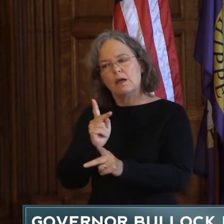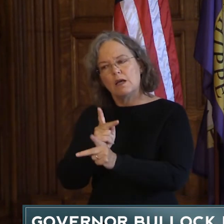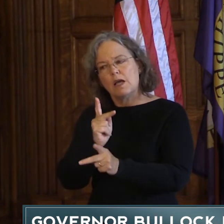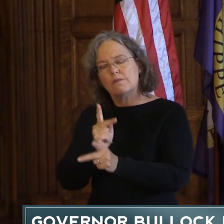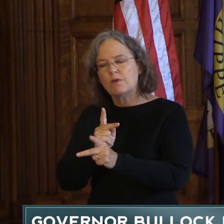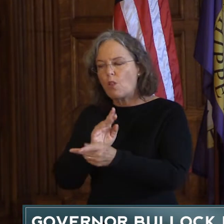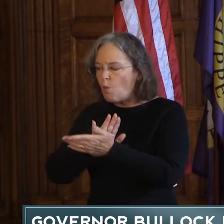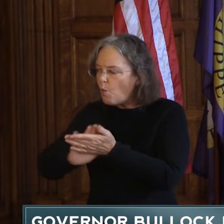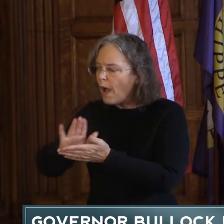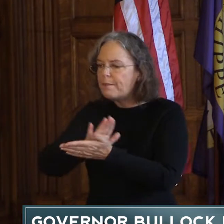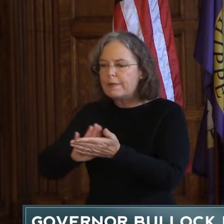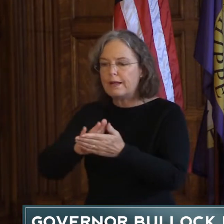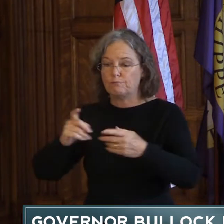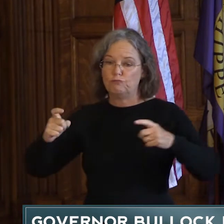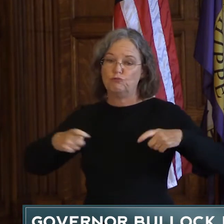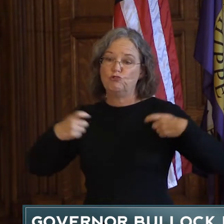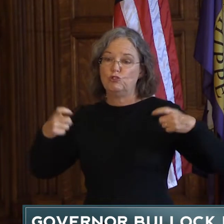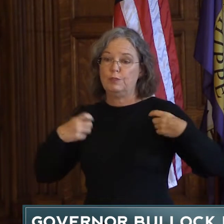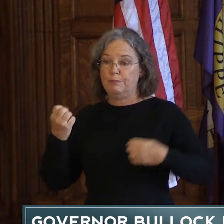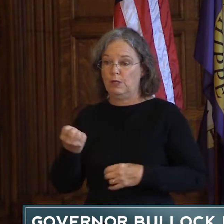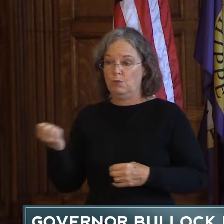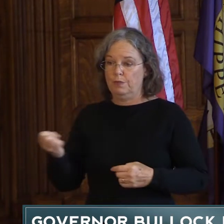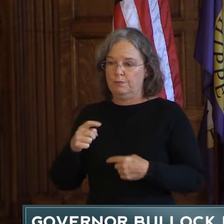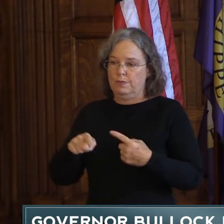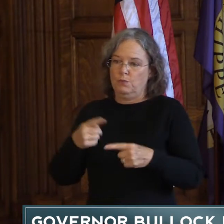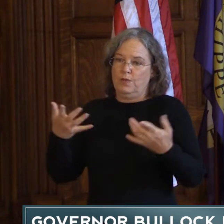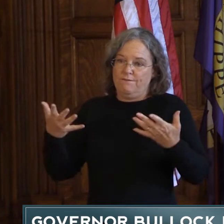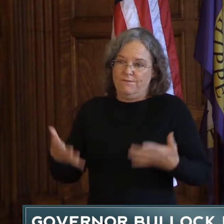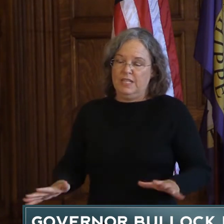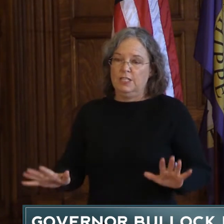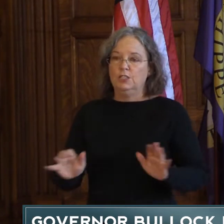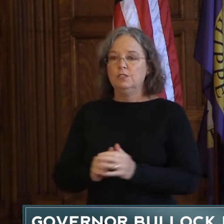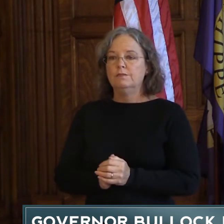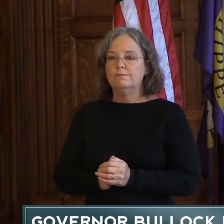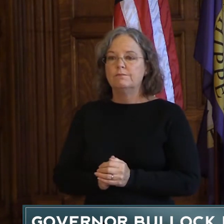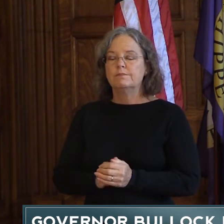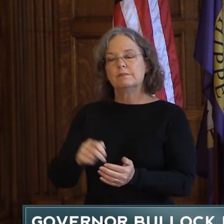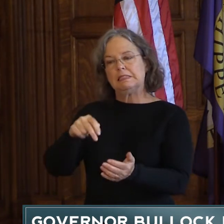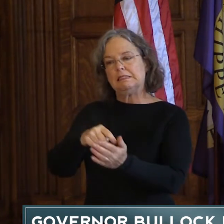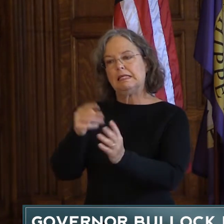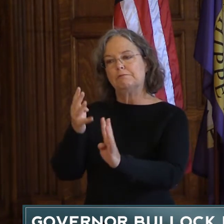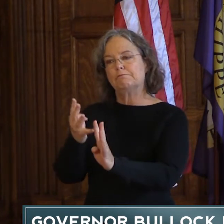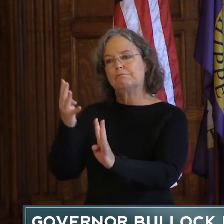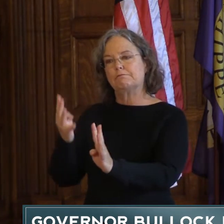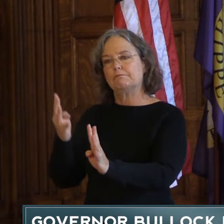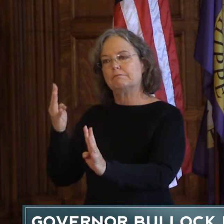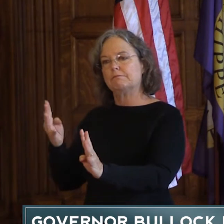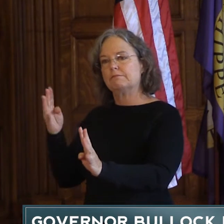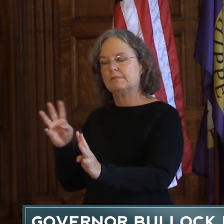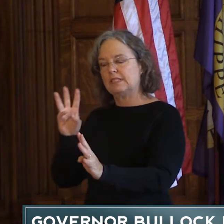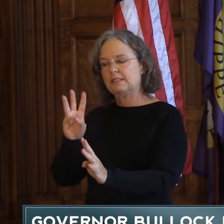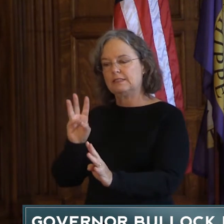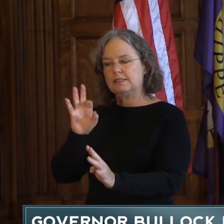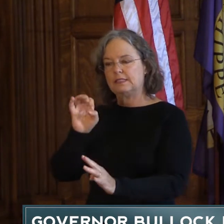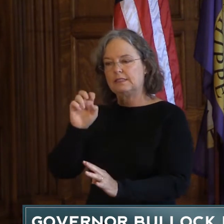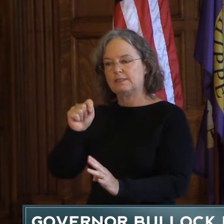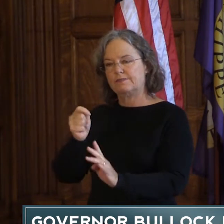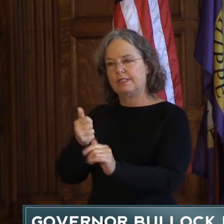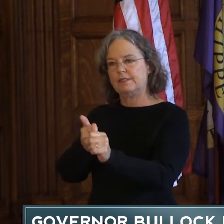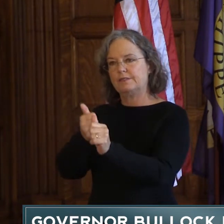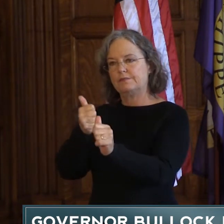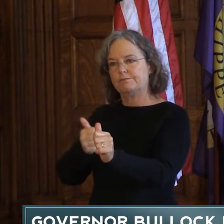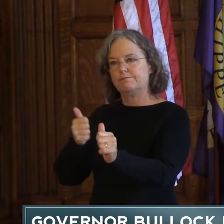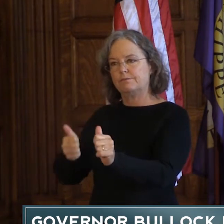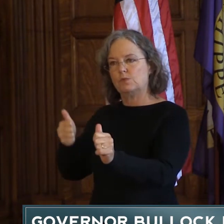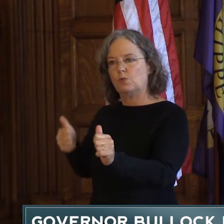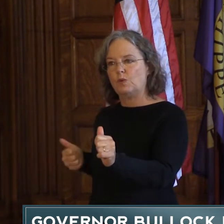down your gym equipment immediately after you use it, and standing 6 feet away from the next customer when you're in line to buy your